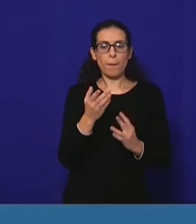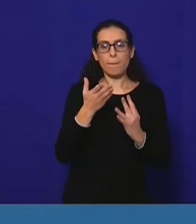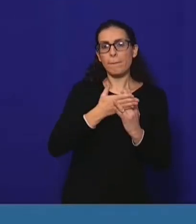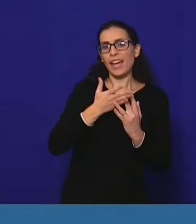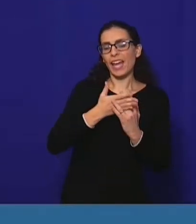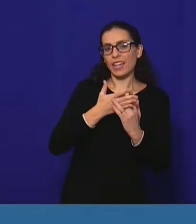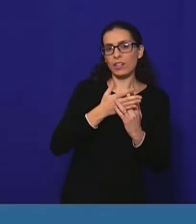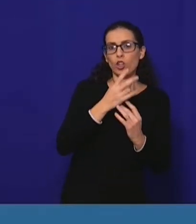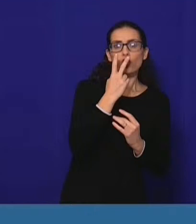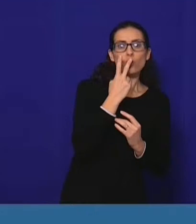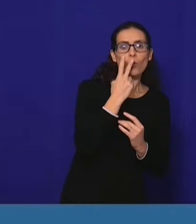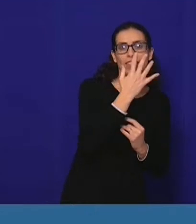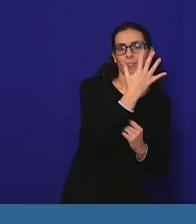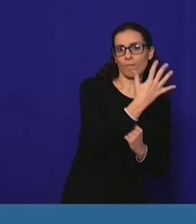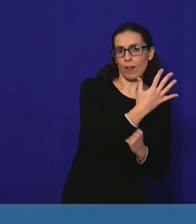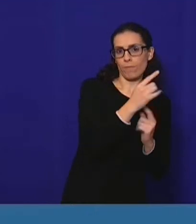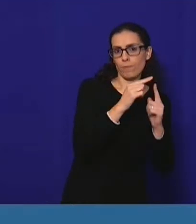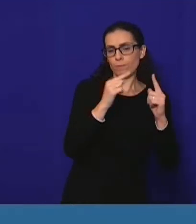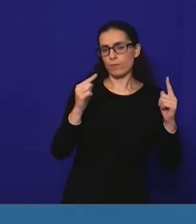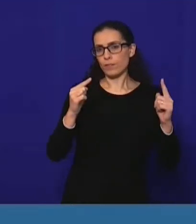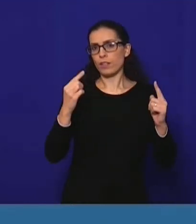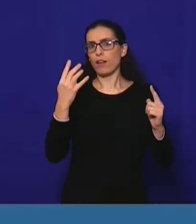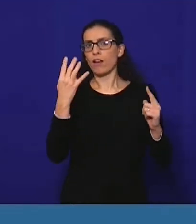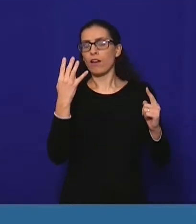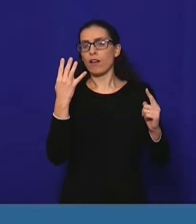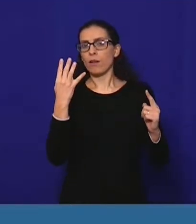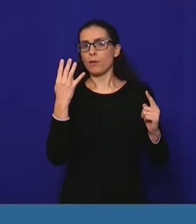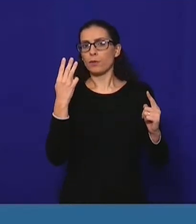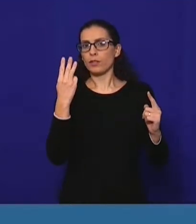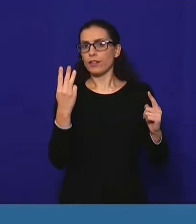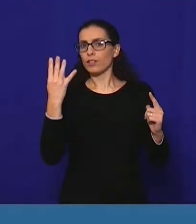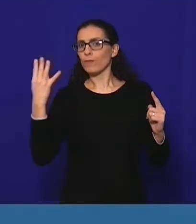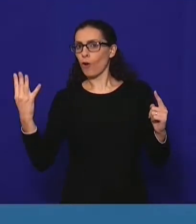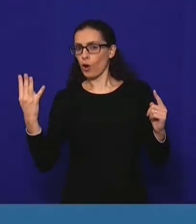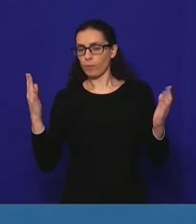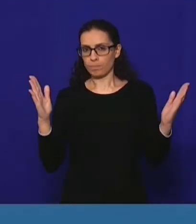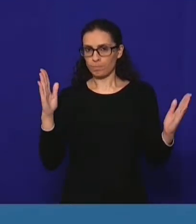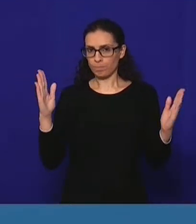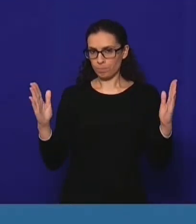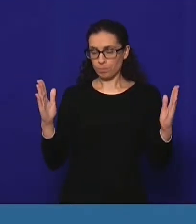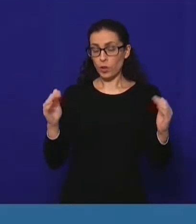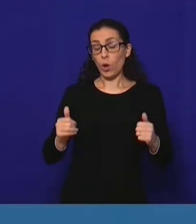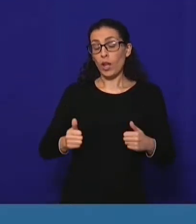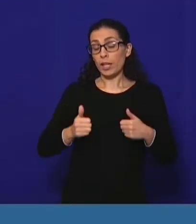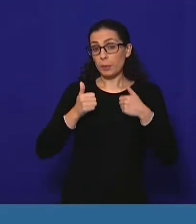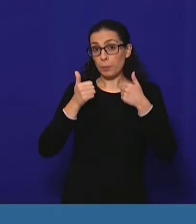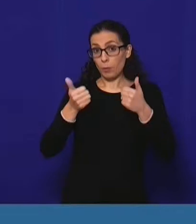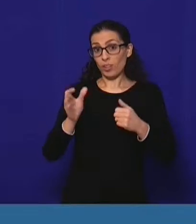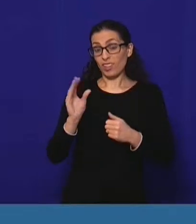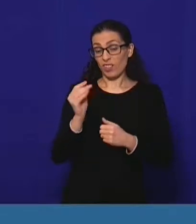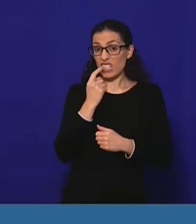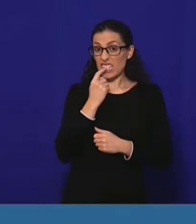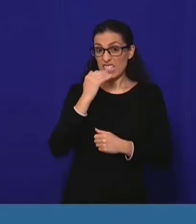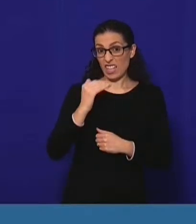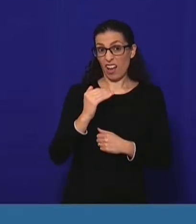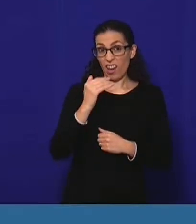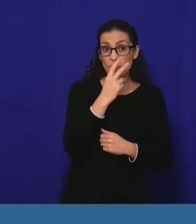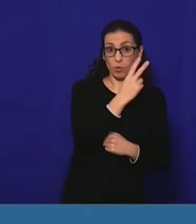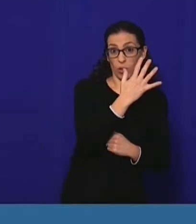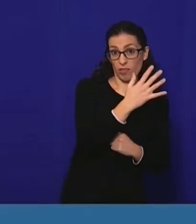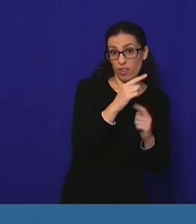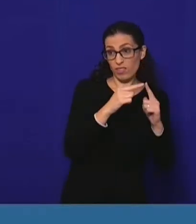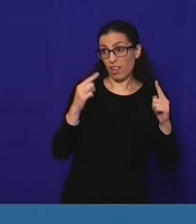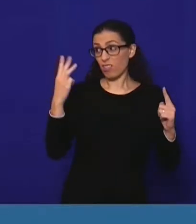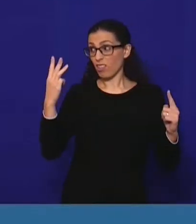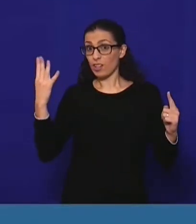bejn 25 u 34 sena. U allura hekk nappellaw din il-ġenerazzjoni pjuttost ta' età iżjed żgħira li